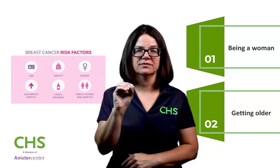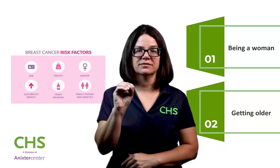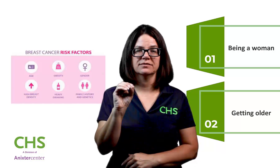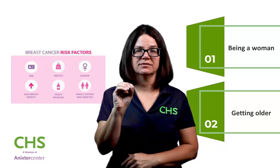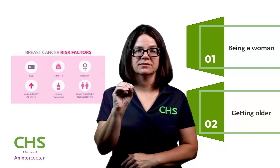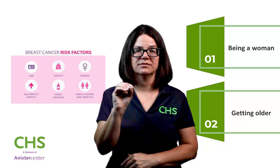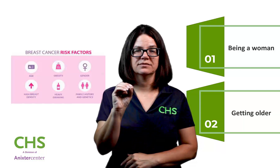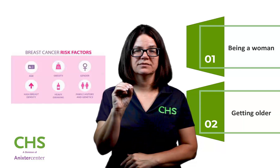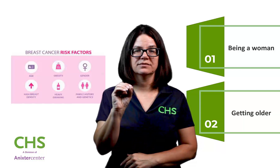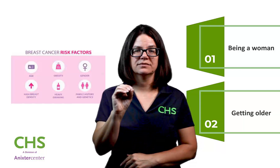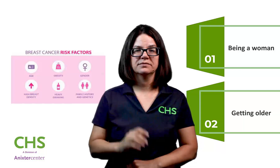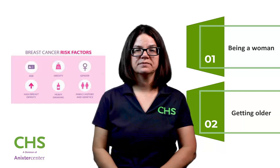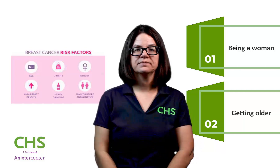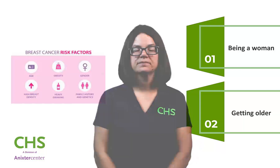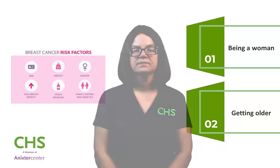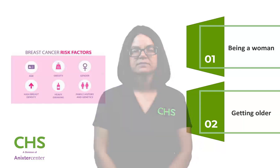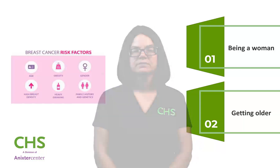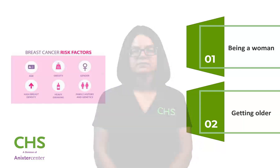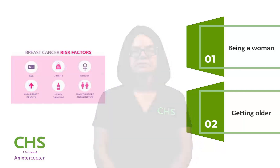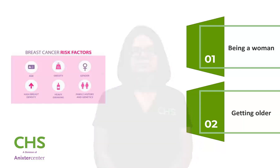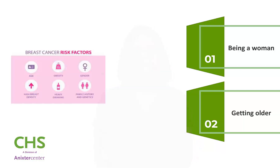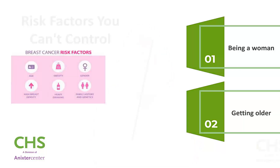age.